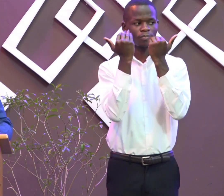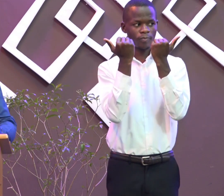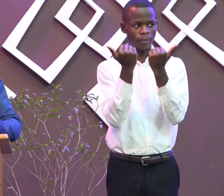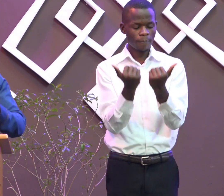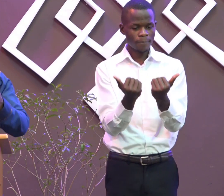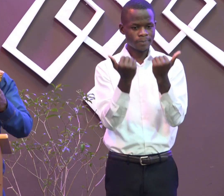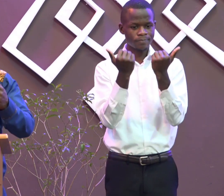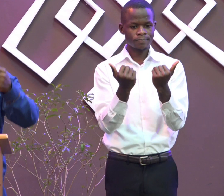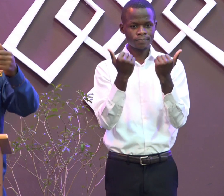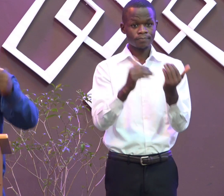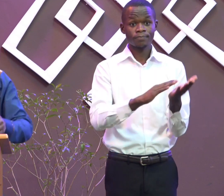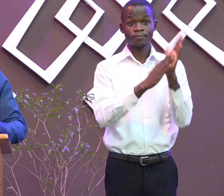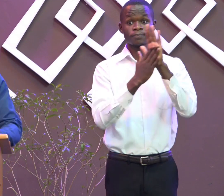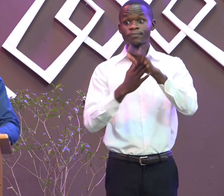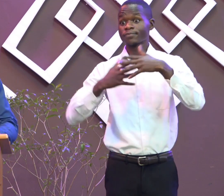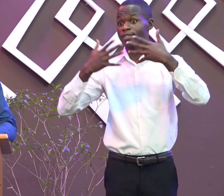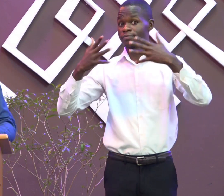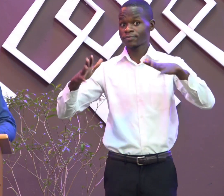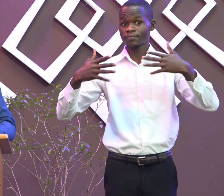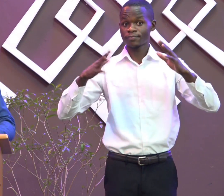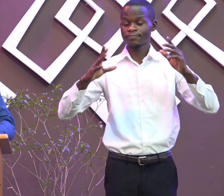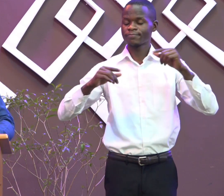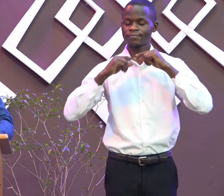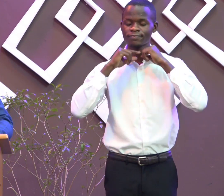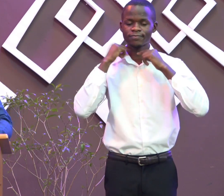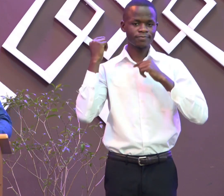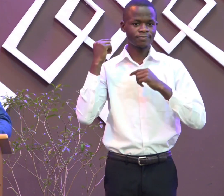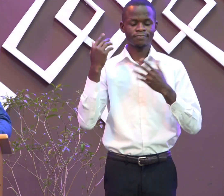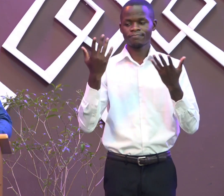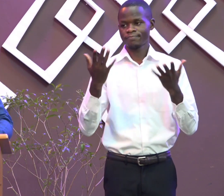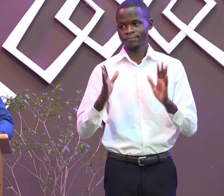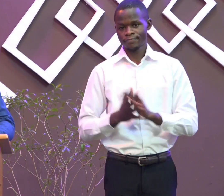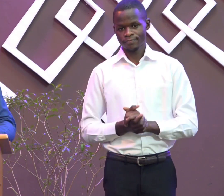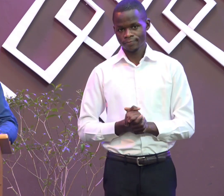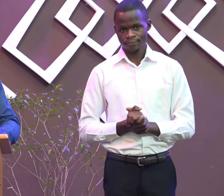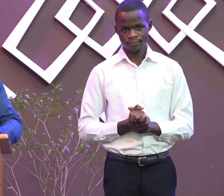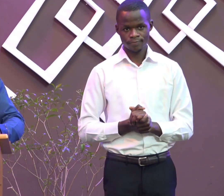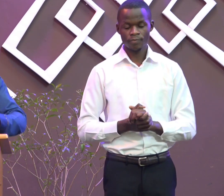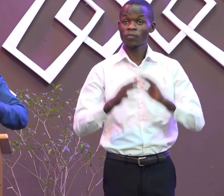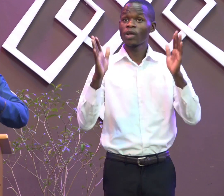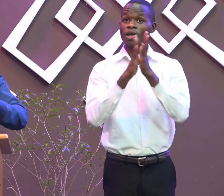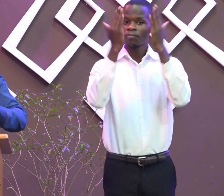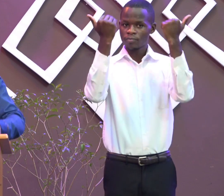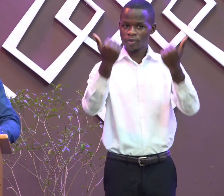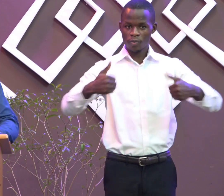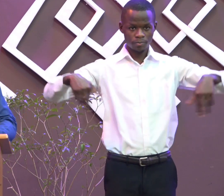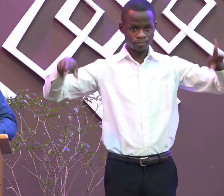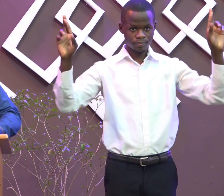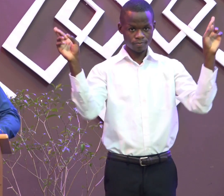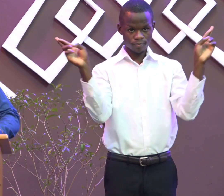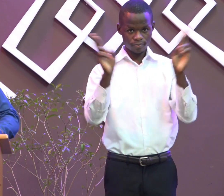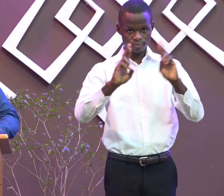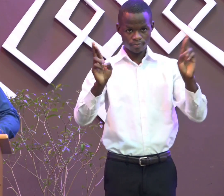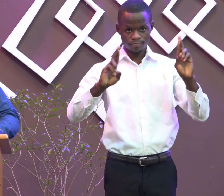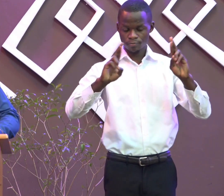mu mutego. The arrow has already been set up. It is now ready to be